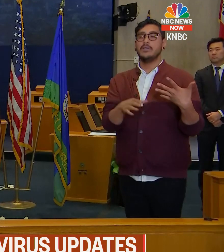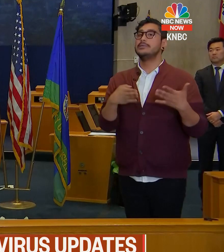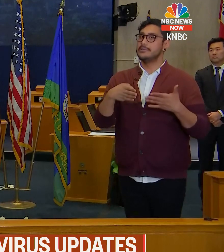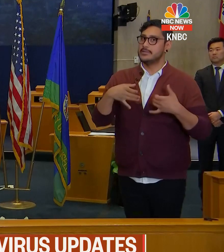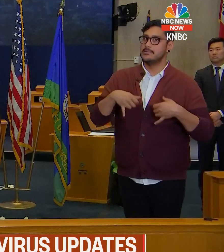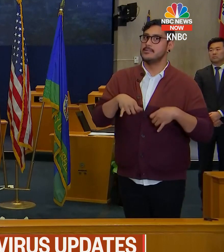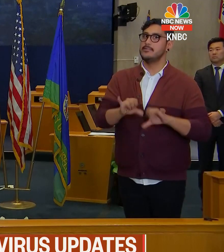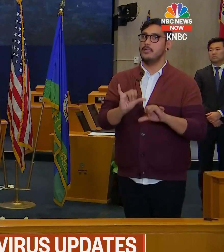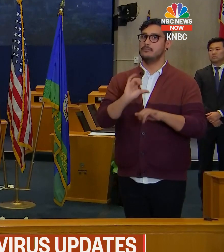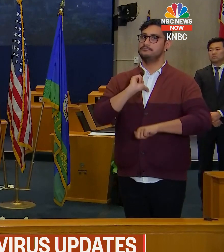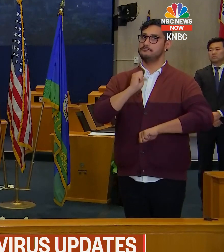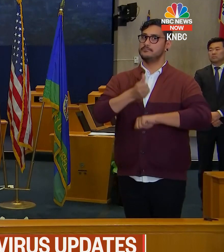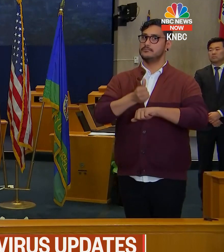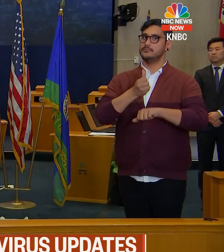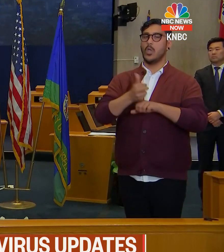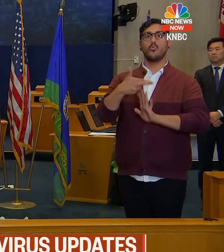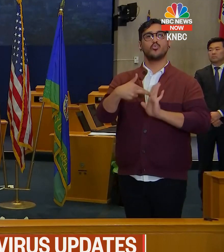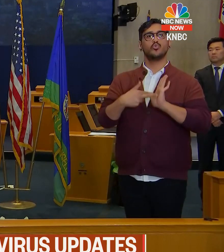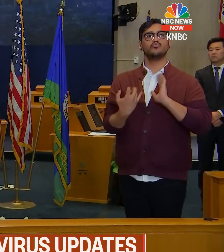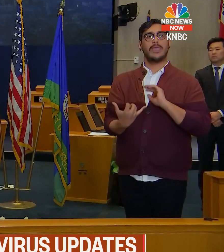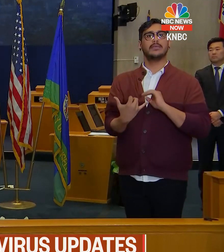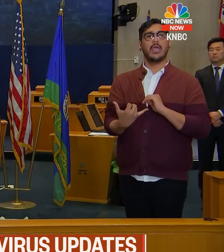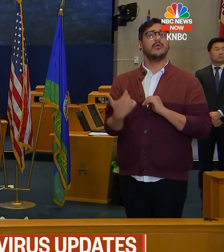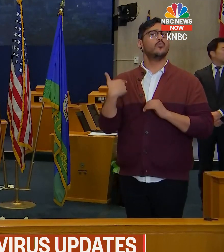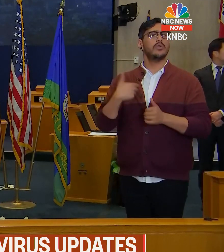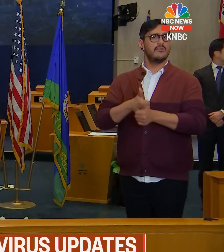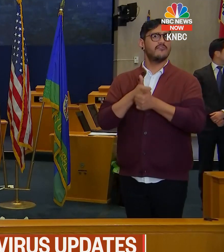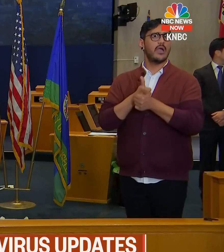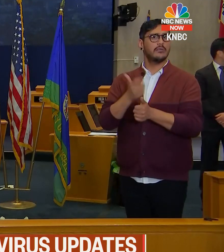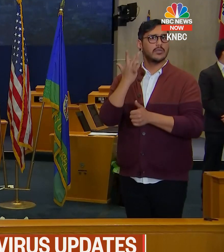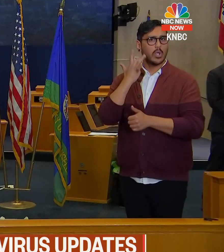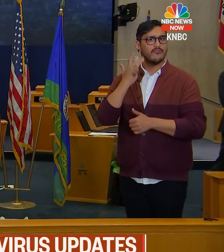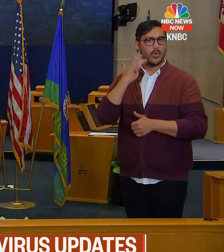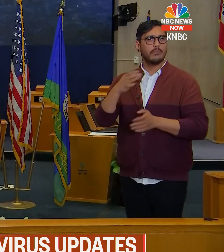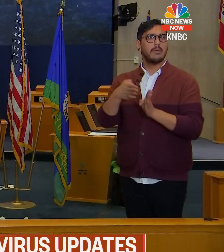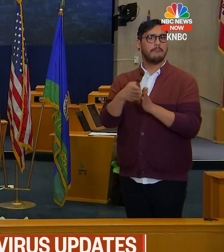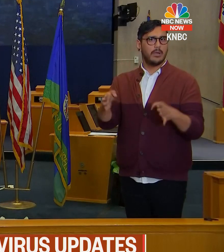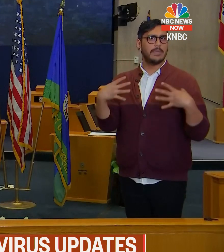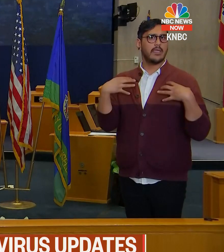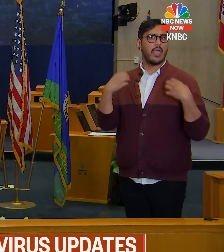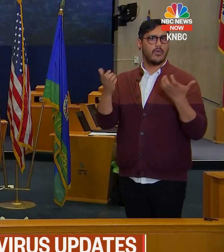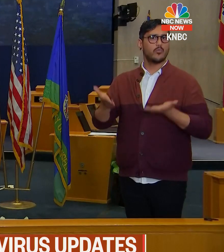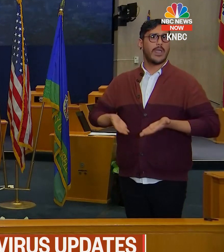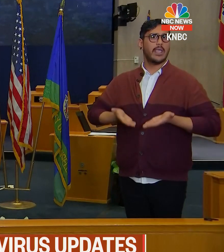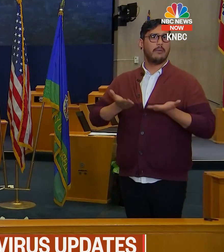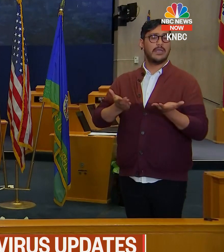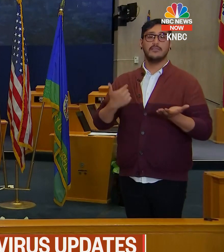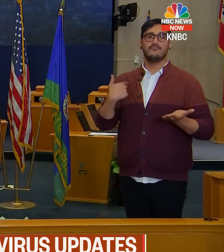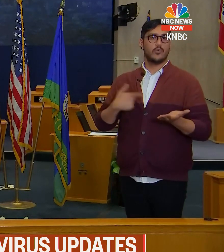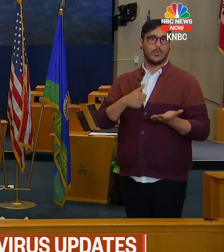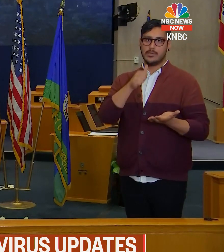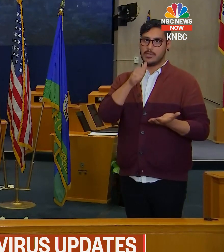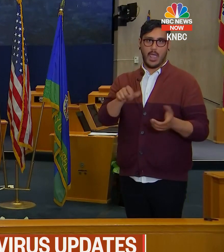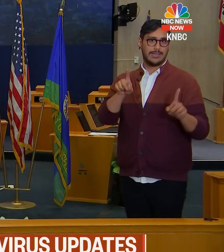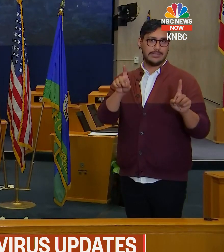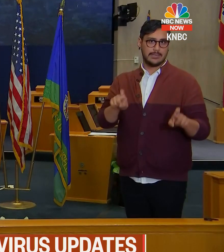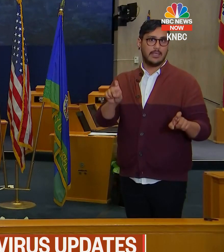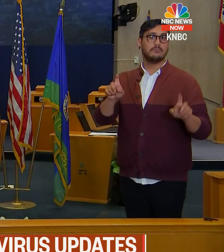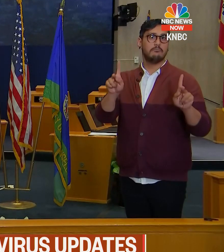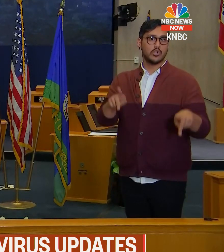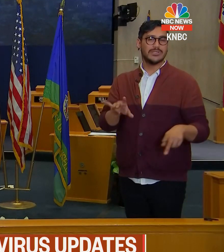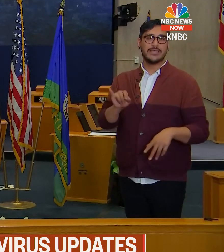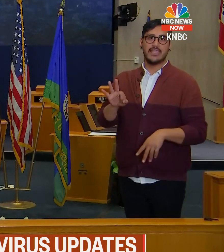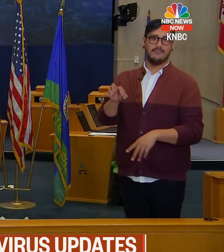developing these protocols right now. We are following the California Department of Public Health's recommendation that we do not test people that don't have